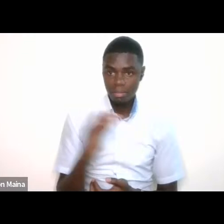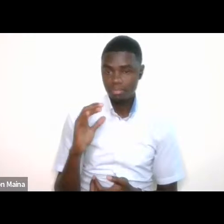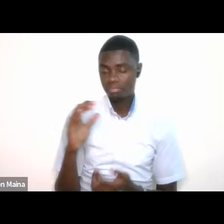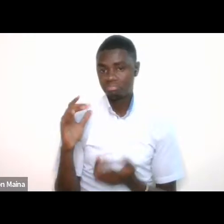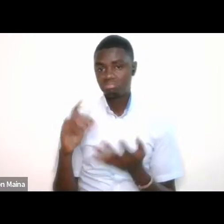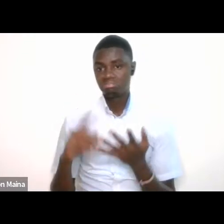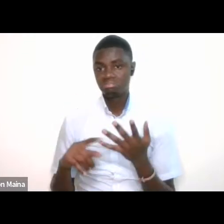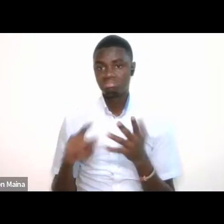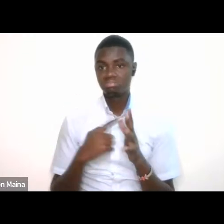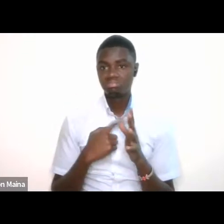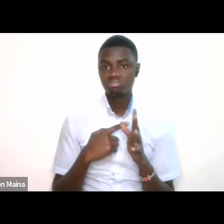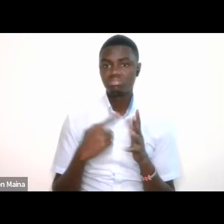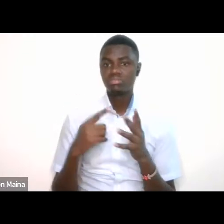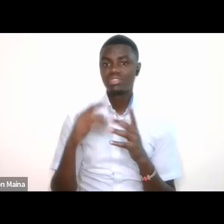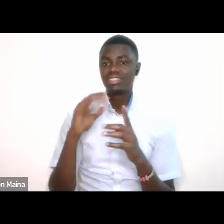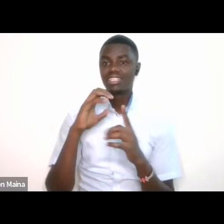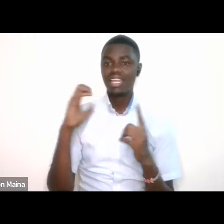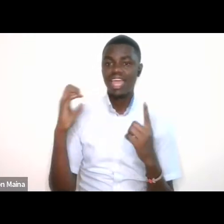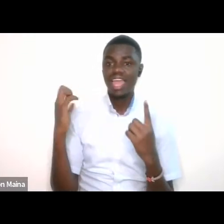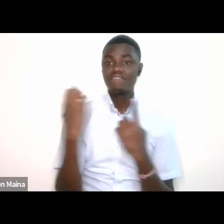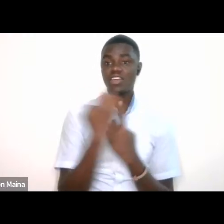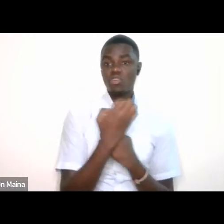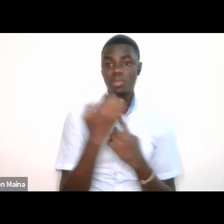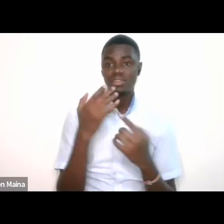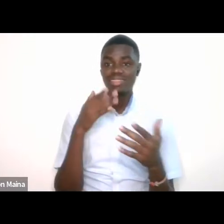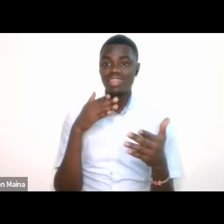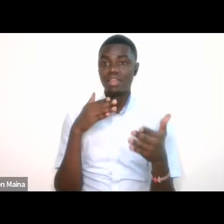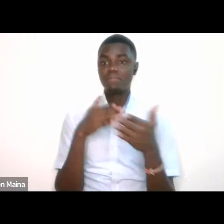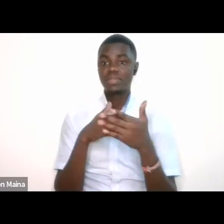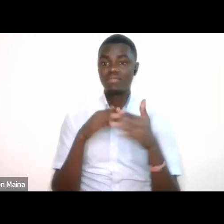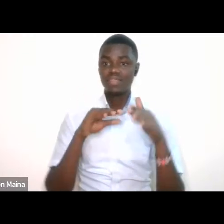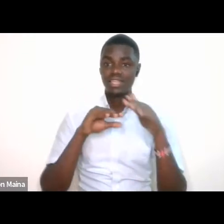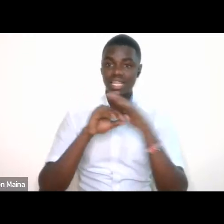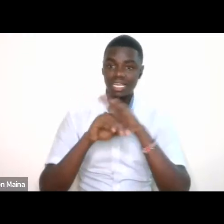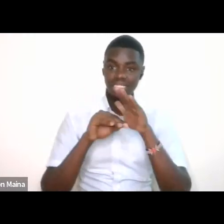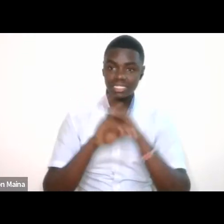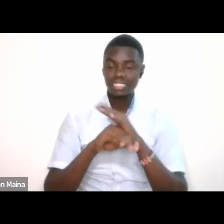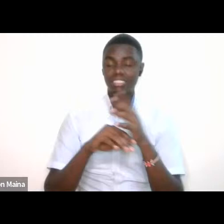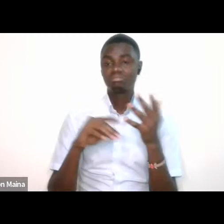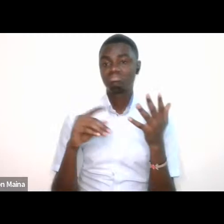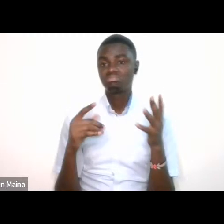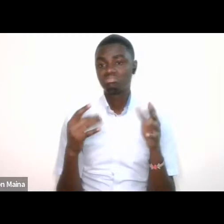environments that prevent access. There's a curriculum